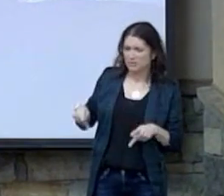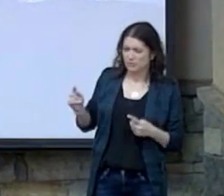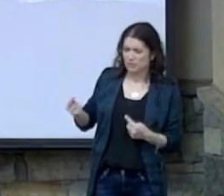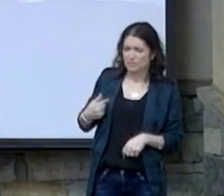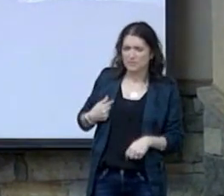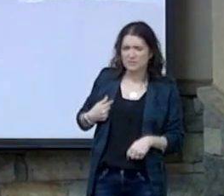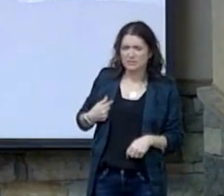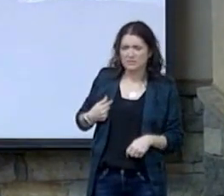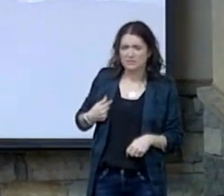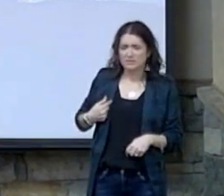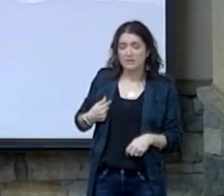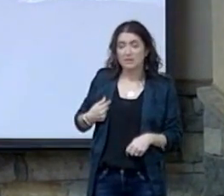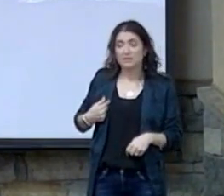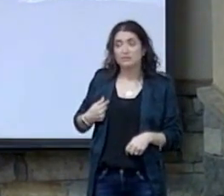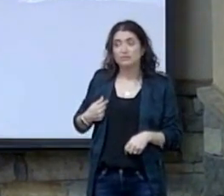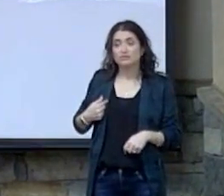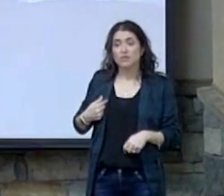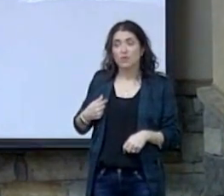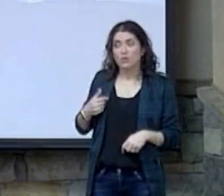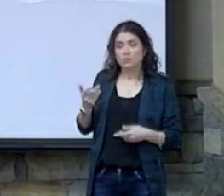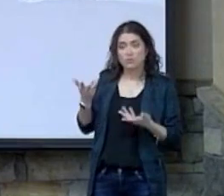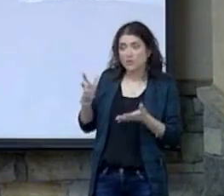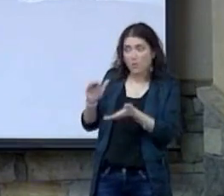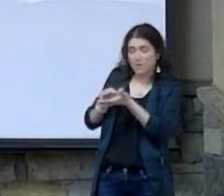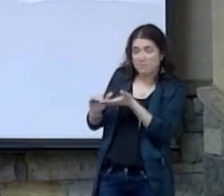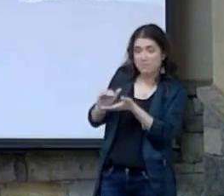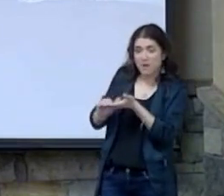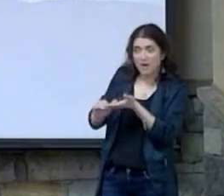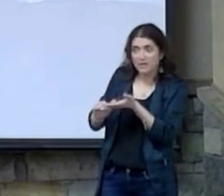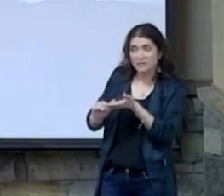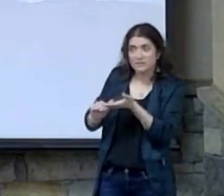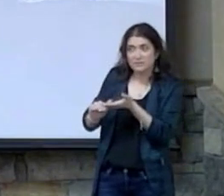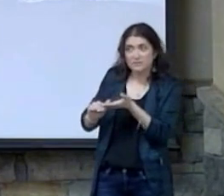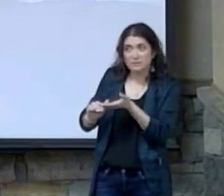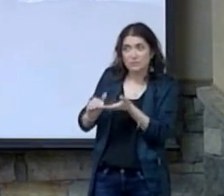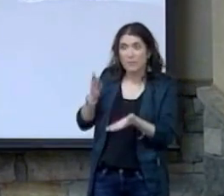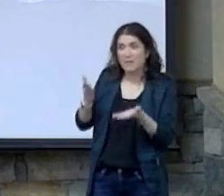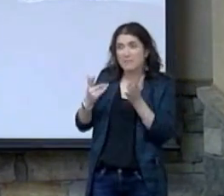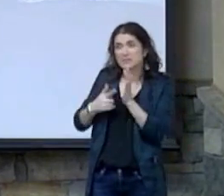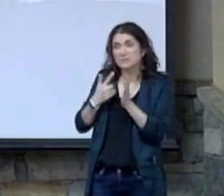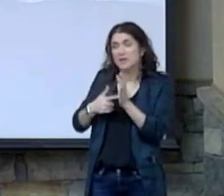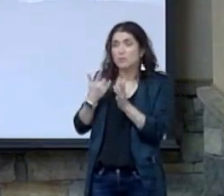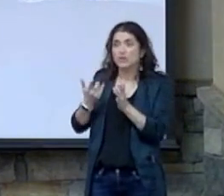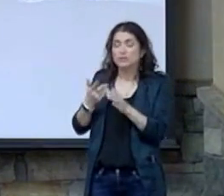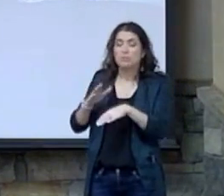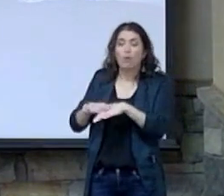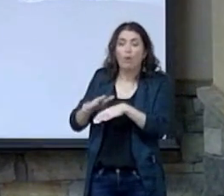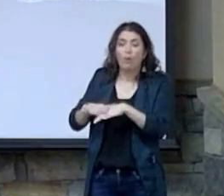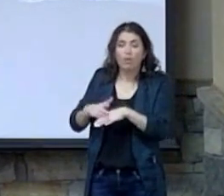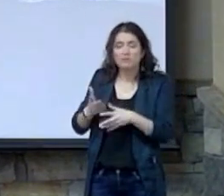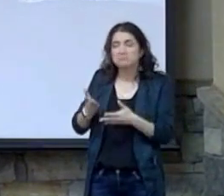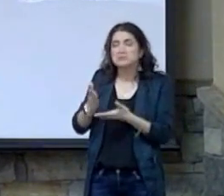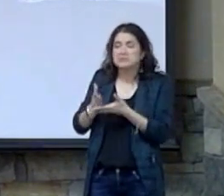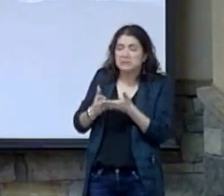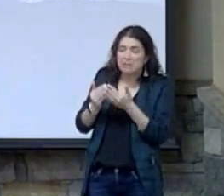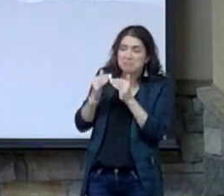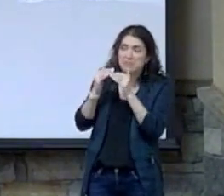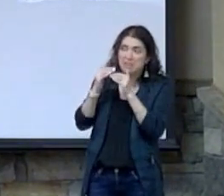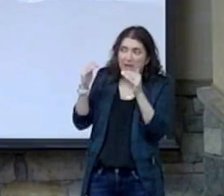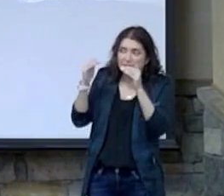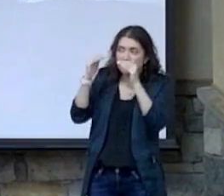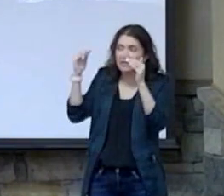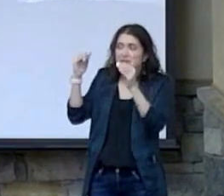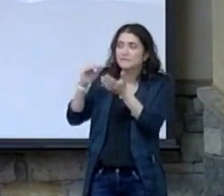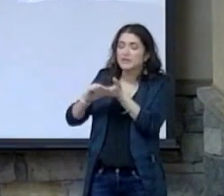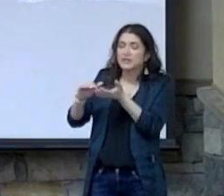we're better, instead of pardoning, what we want to do is maybe at best parole. We'll offer some level of forgiveness, but there's going to be